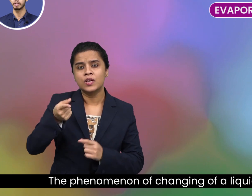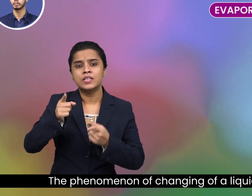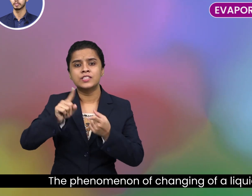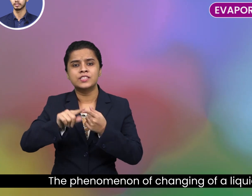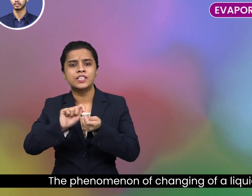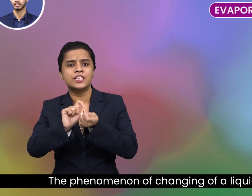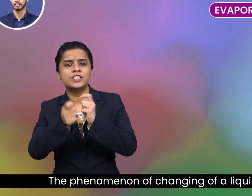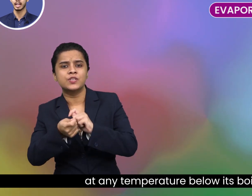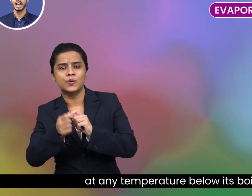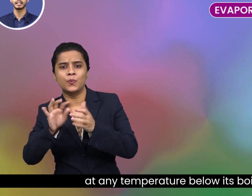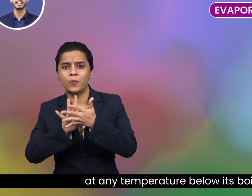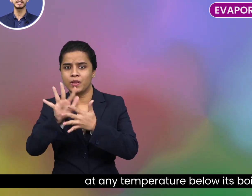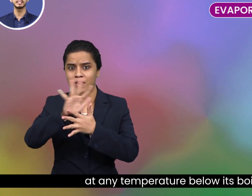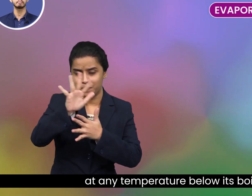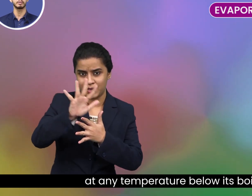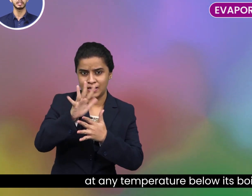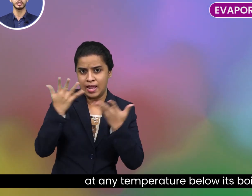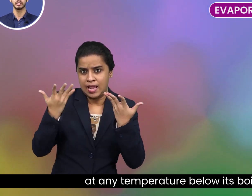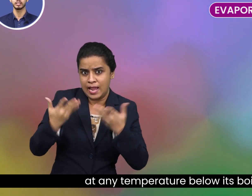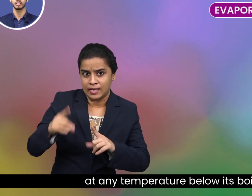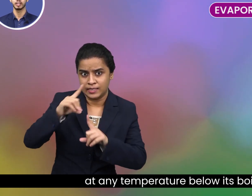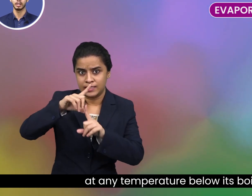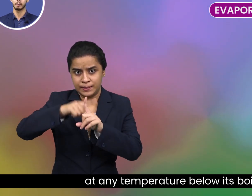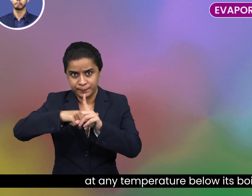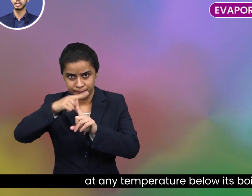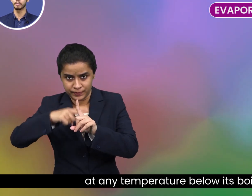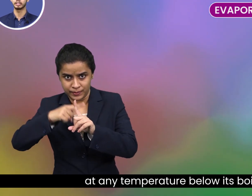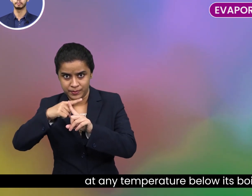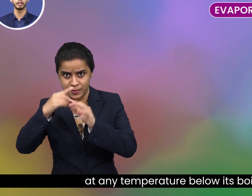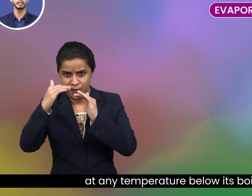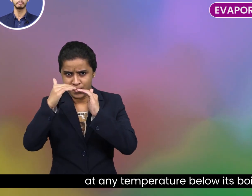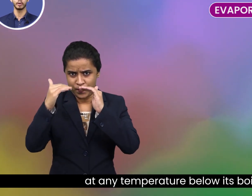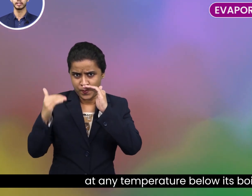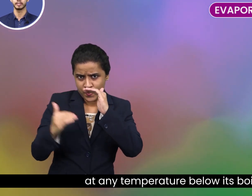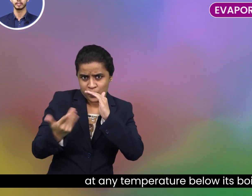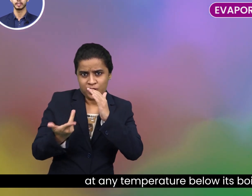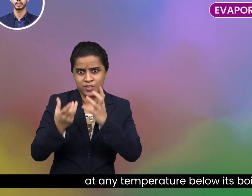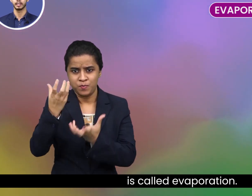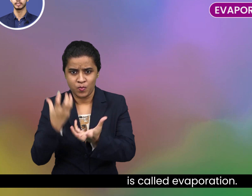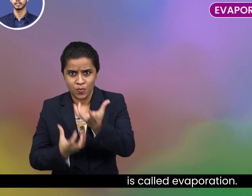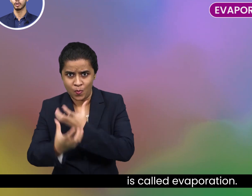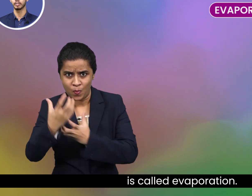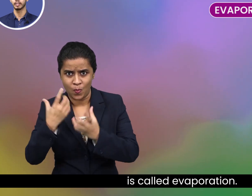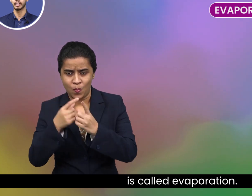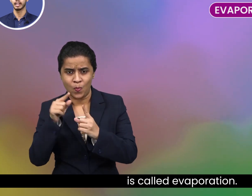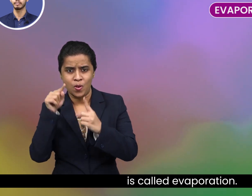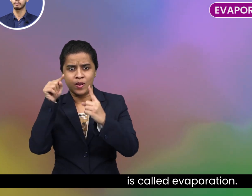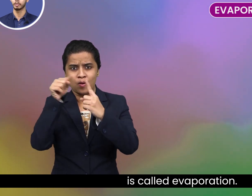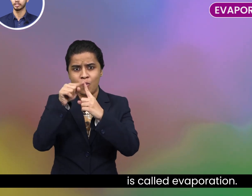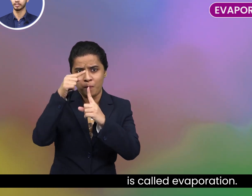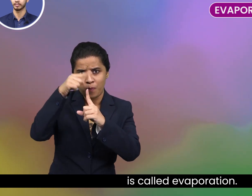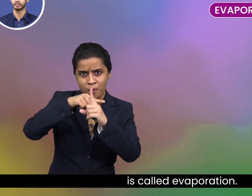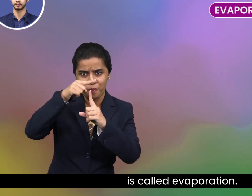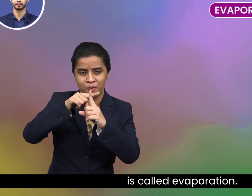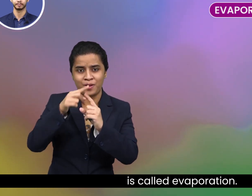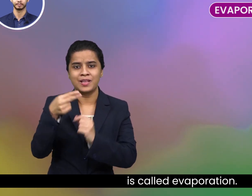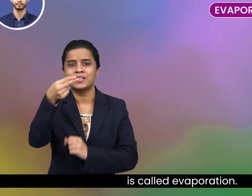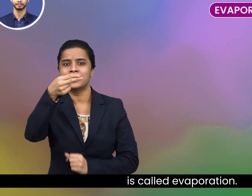into vapors at any temperature below its boiling point is called